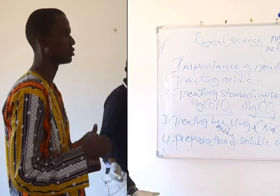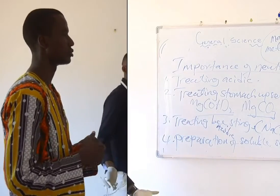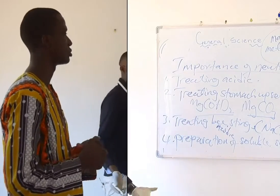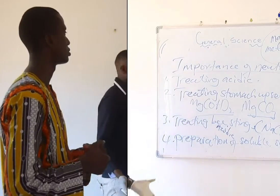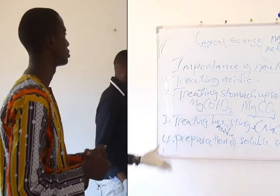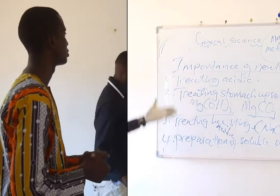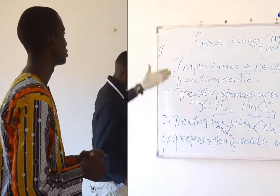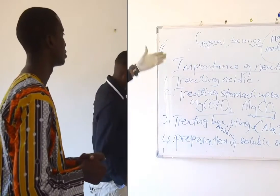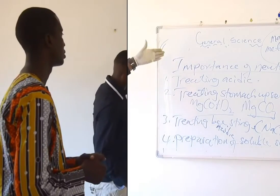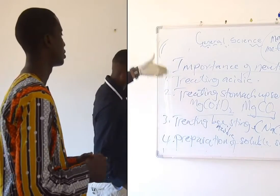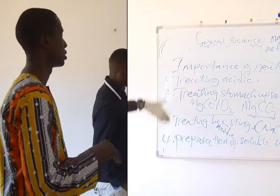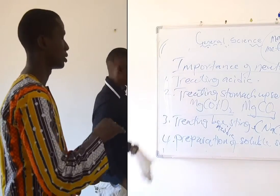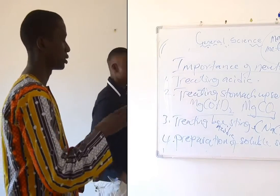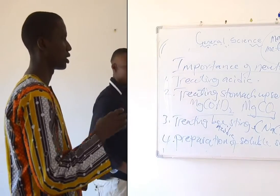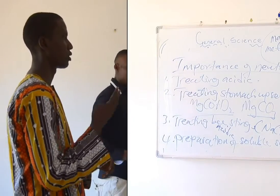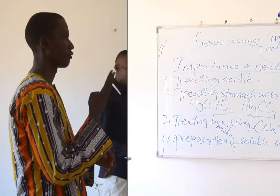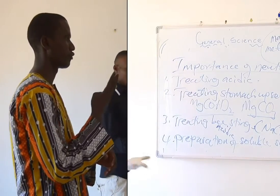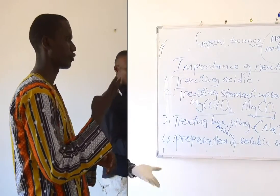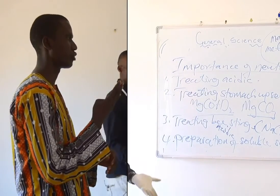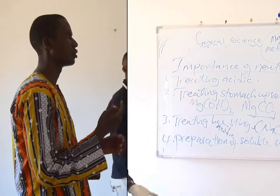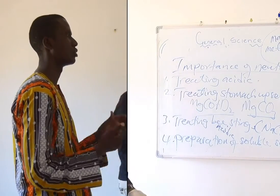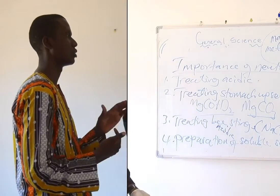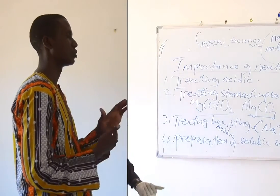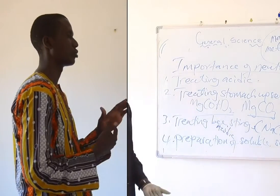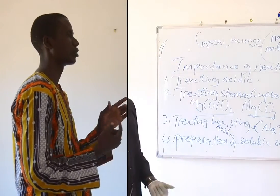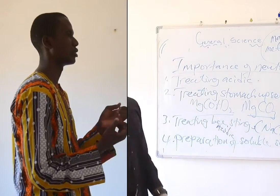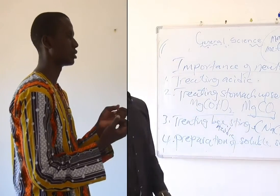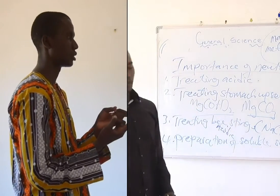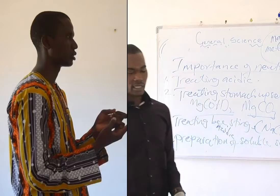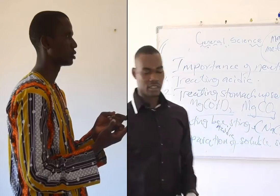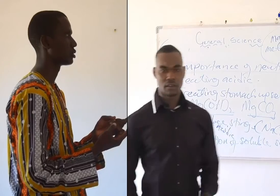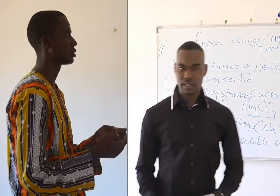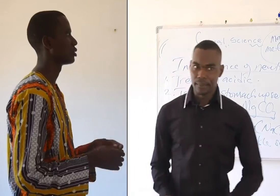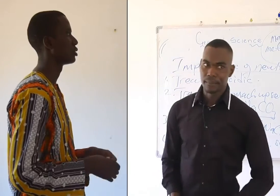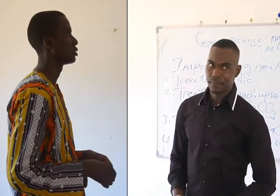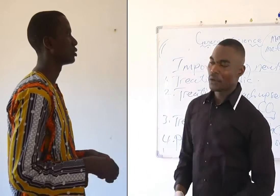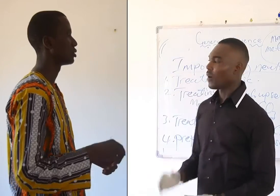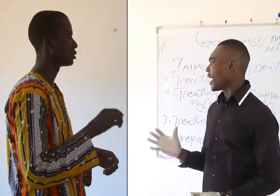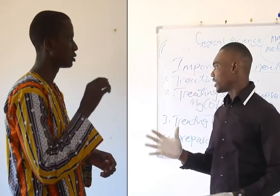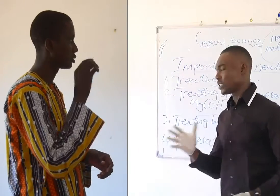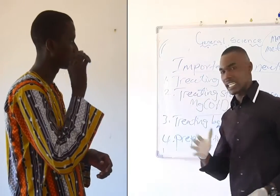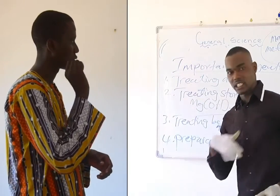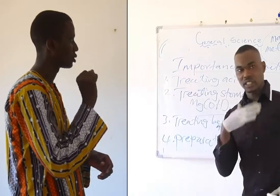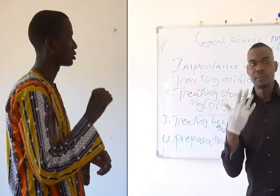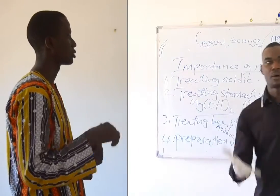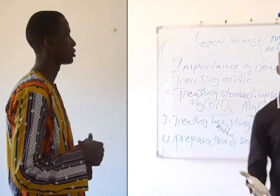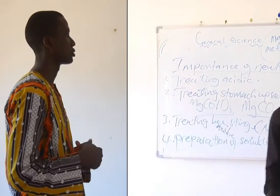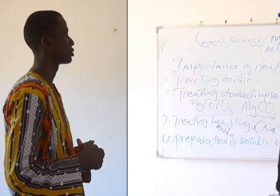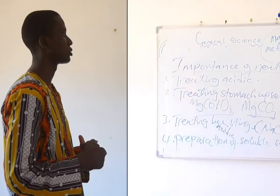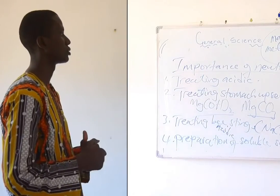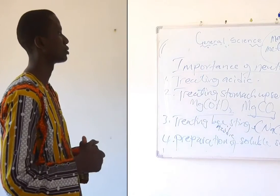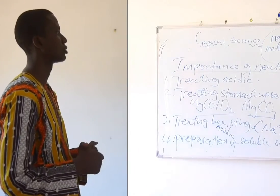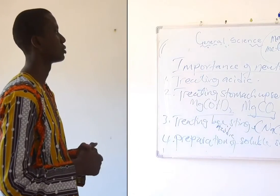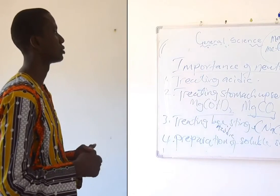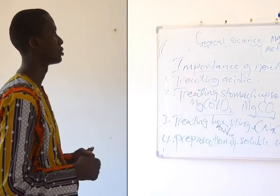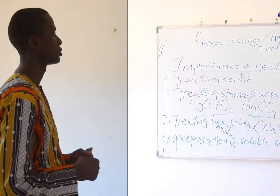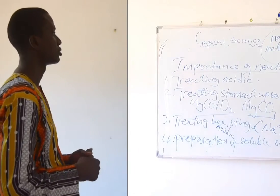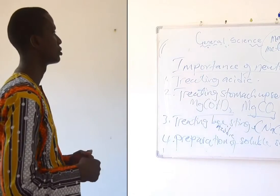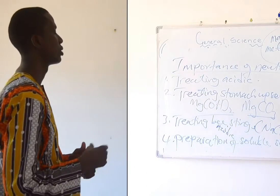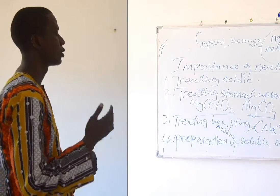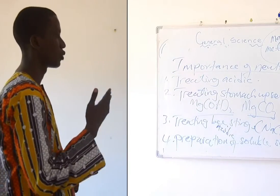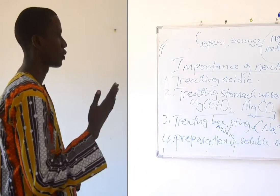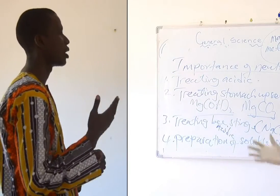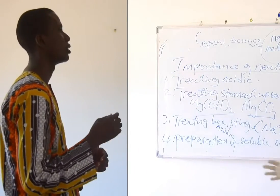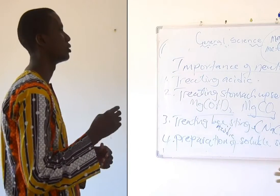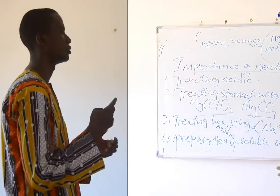So basically, these are the importance of neutralization that we just discussed now, please. So take note of them. Why is neutralization important in our daily life?